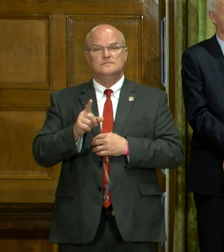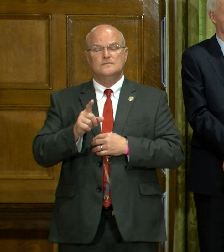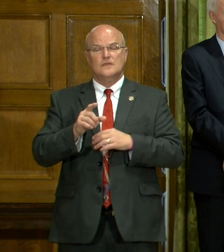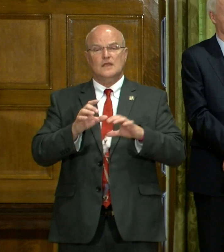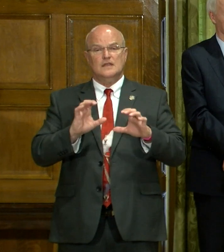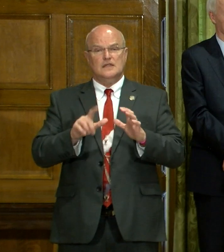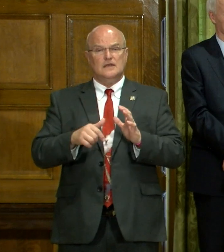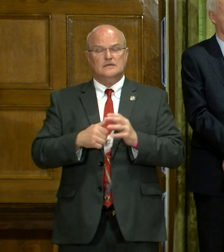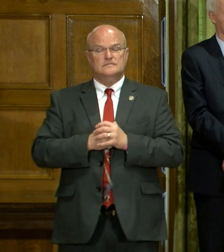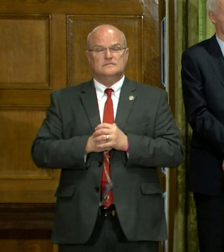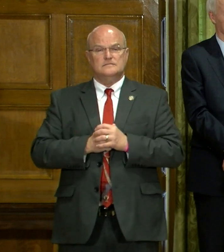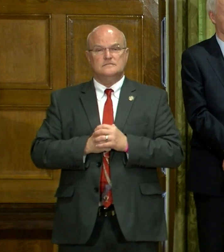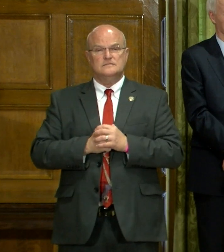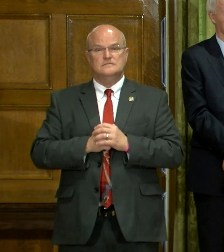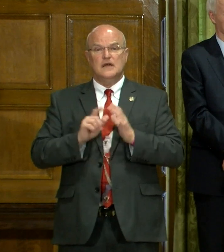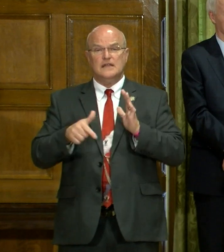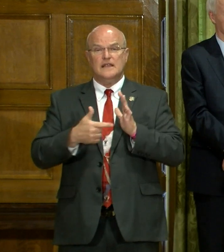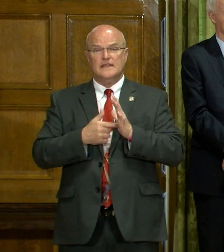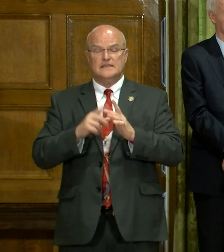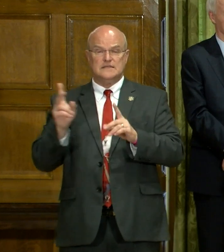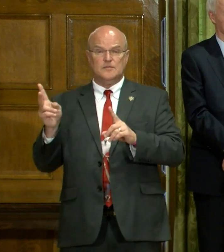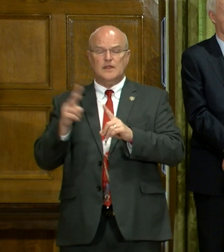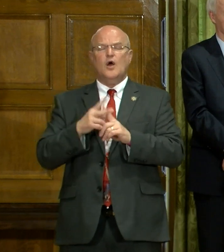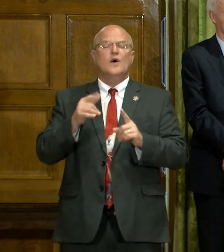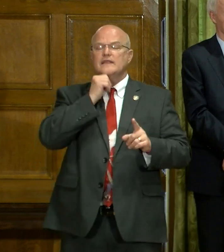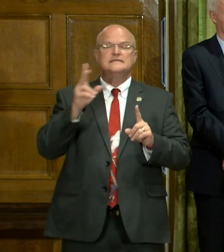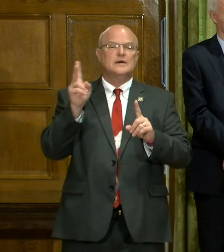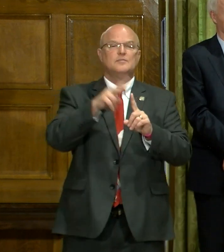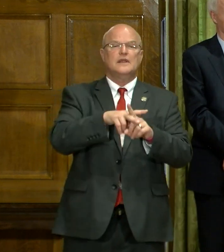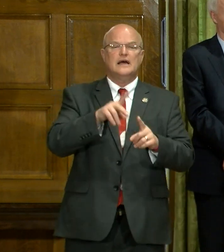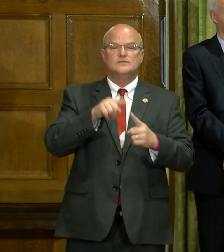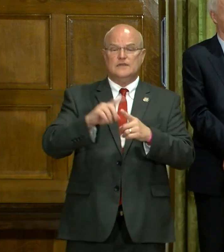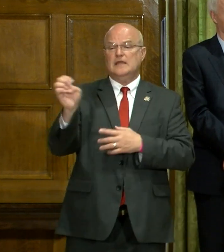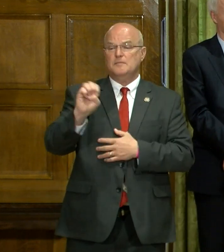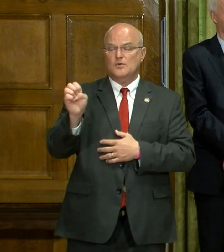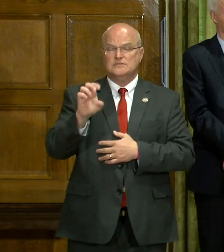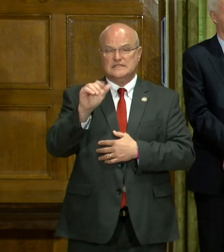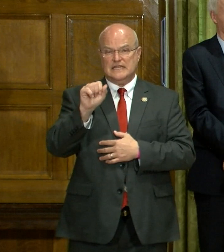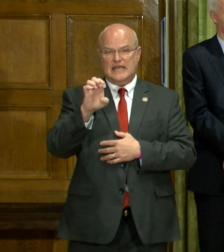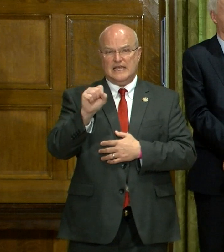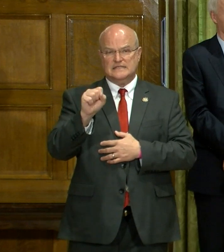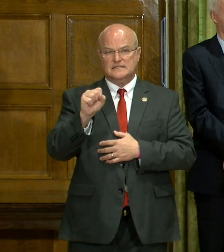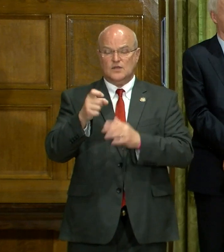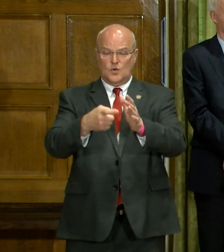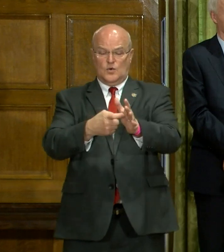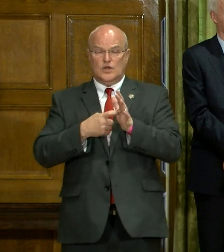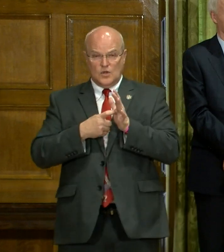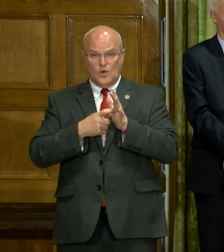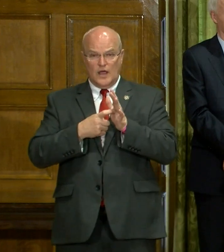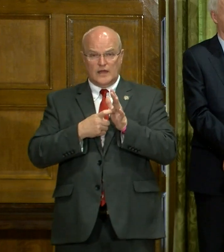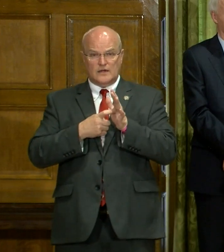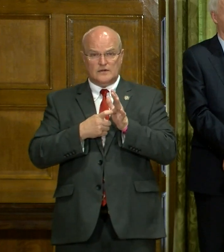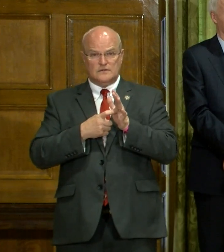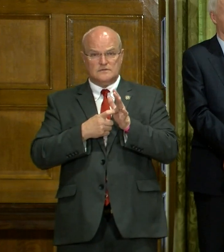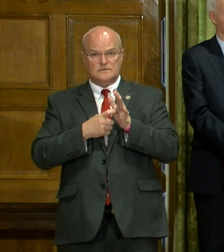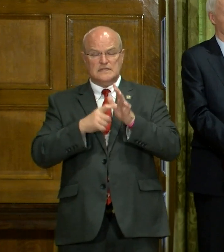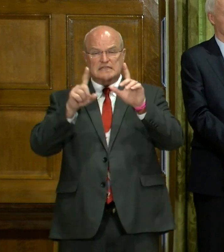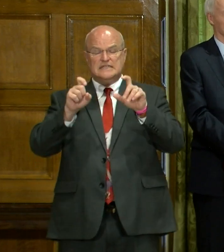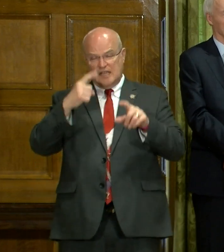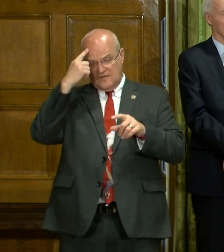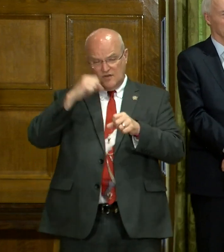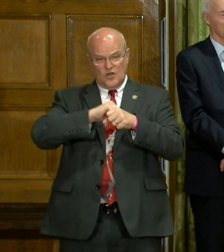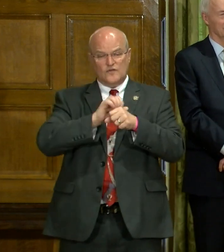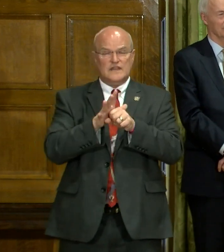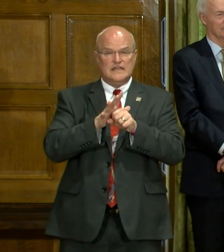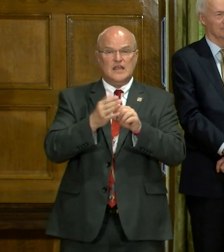does this apply? Why doesn't this apply to the emergency cases? Why don't you require testing